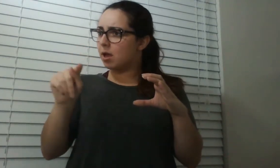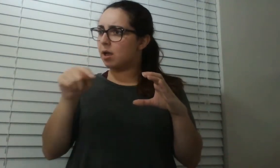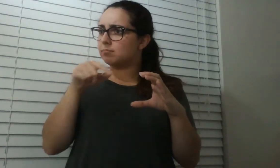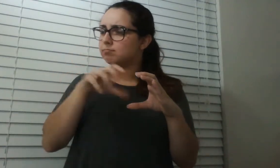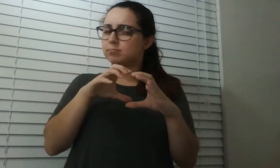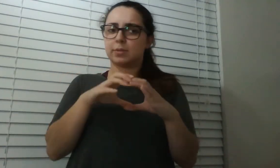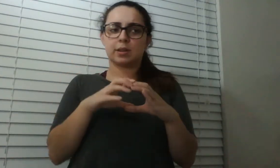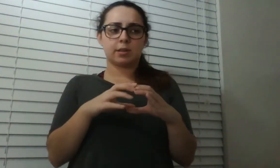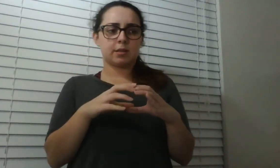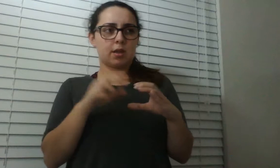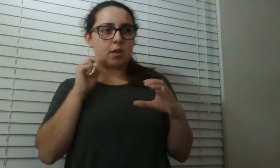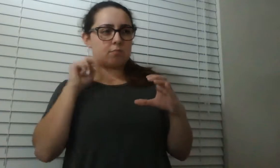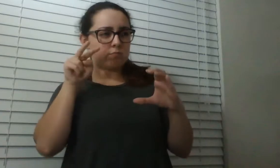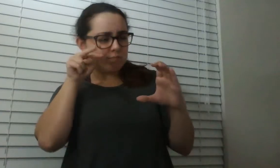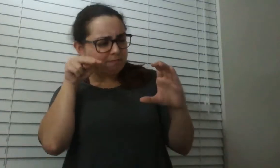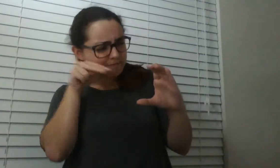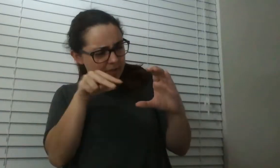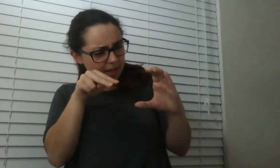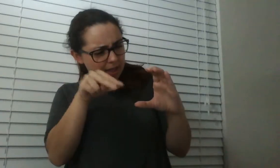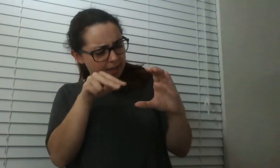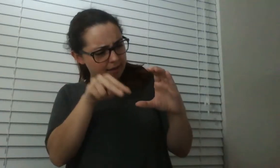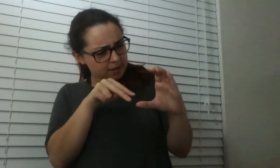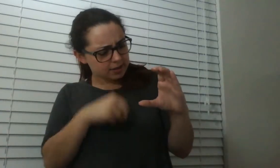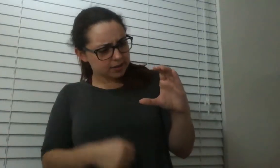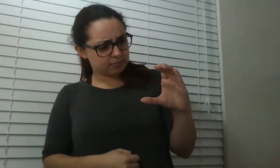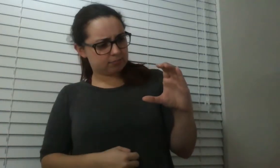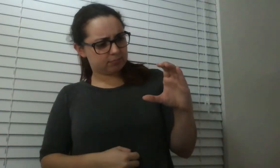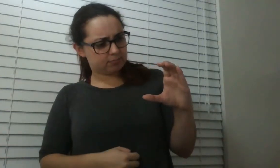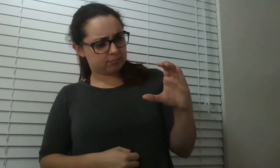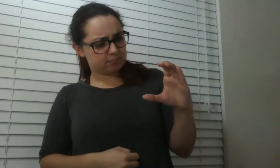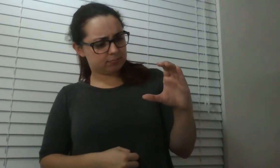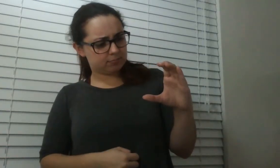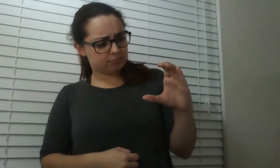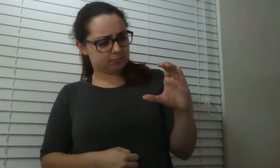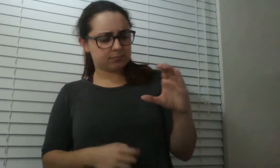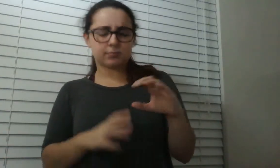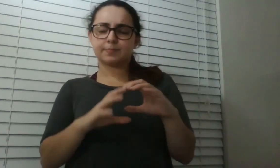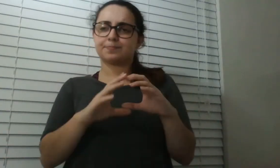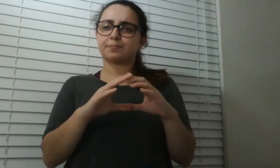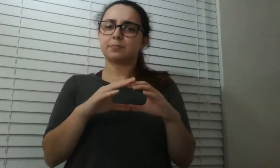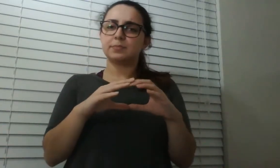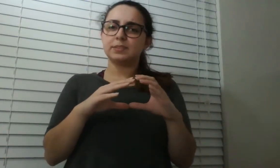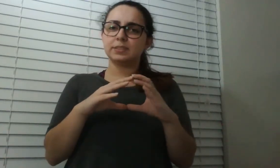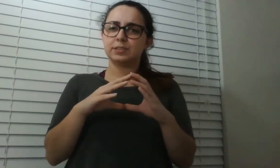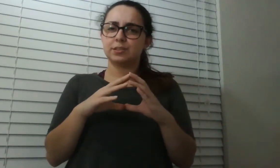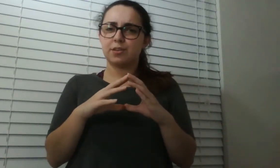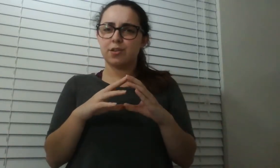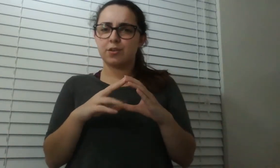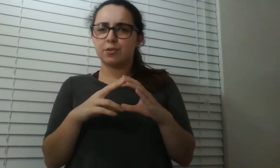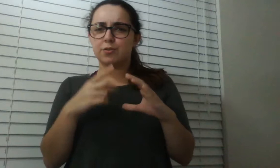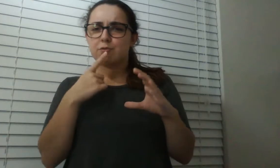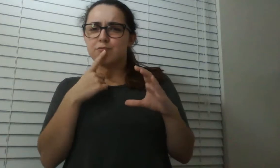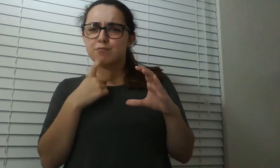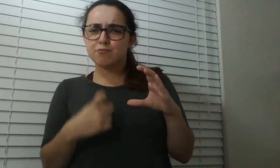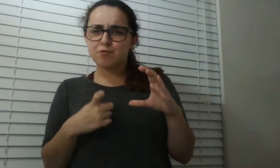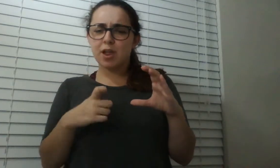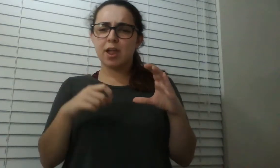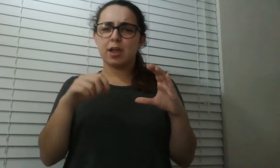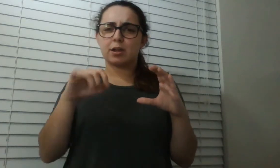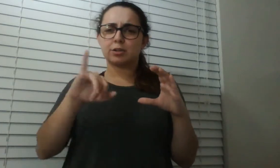knees and looked into this shadow, and there was this beautiful red jar. Low and flat,